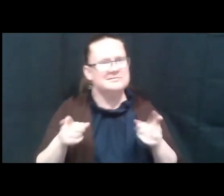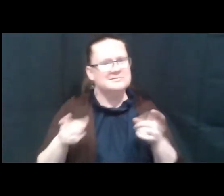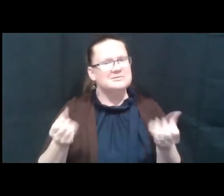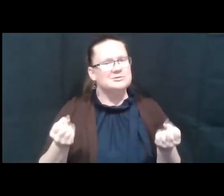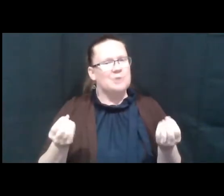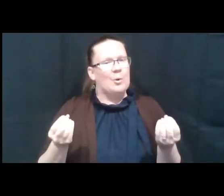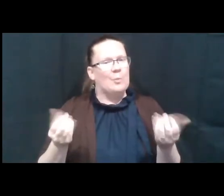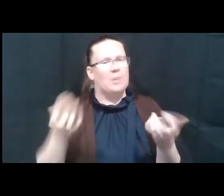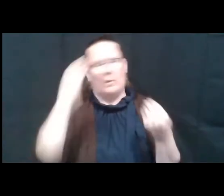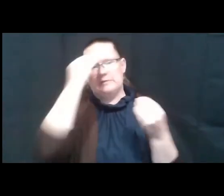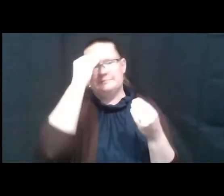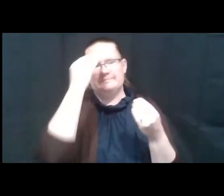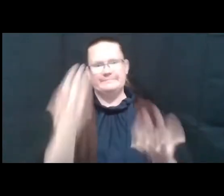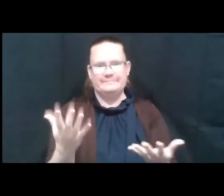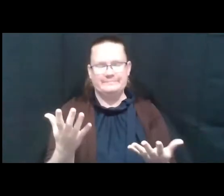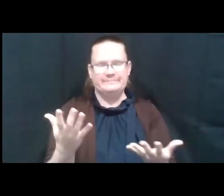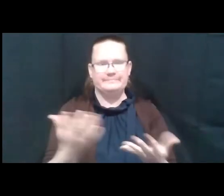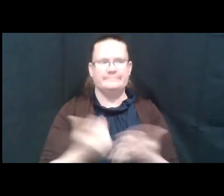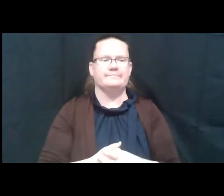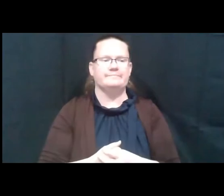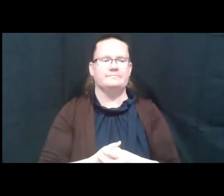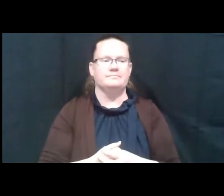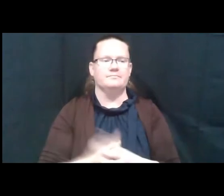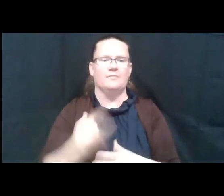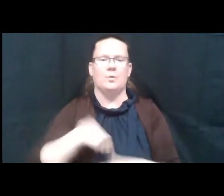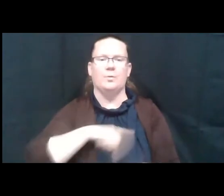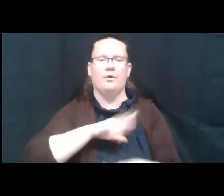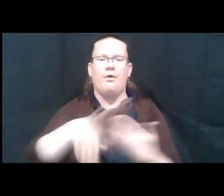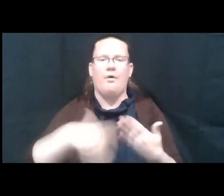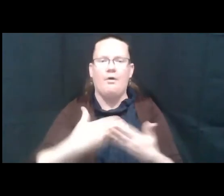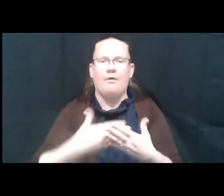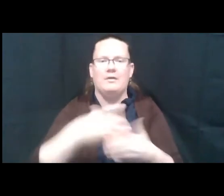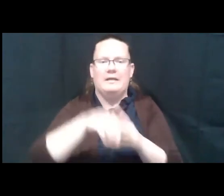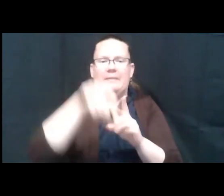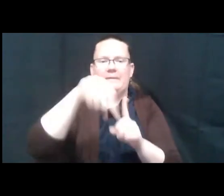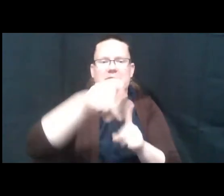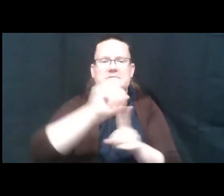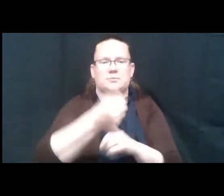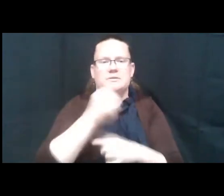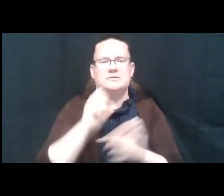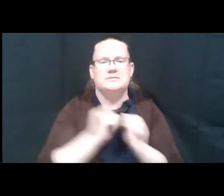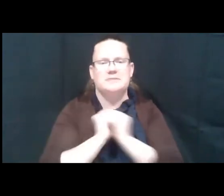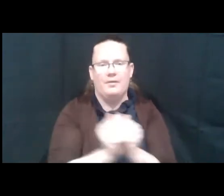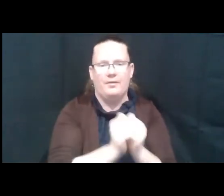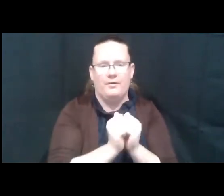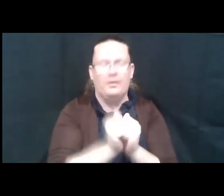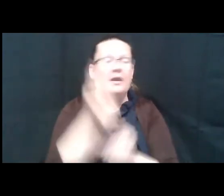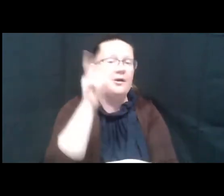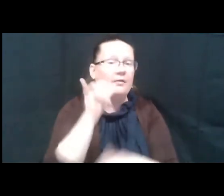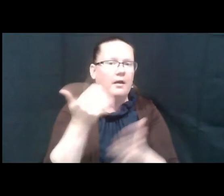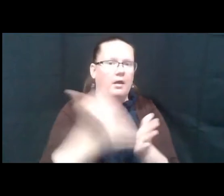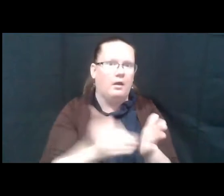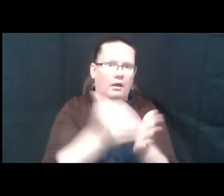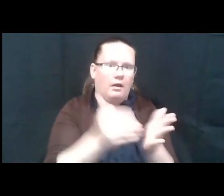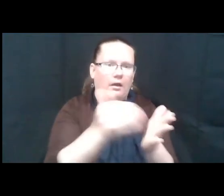worth mentioning that, you know, as we are all in this together, and we've heard that so many times, we're leaning hard